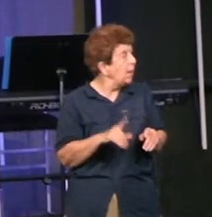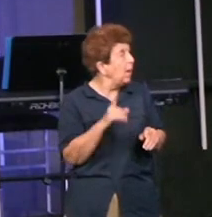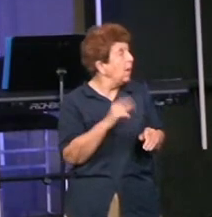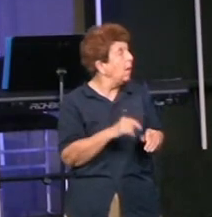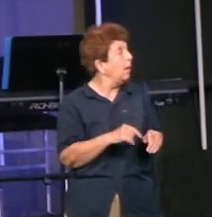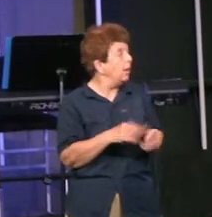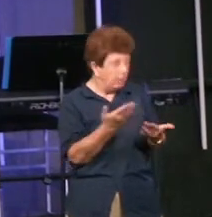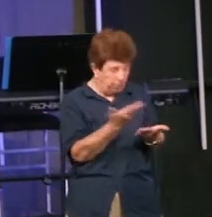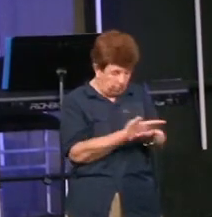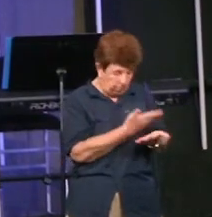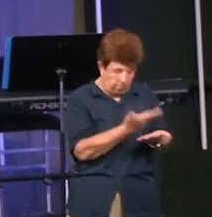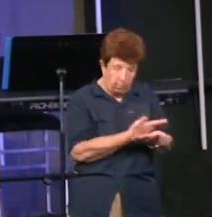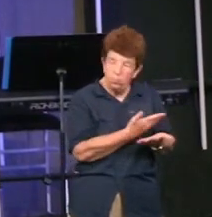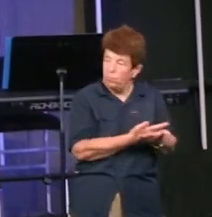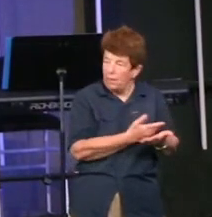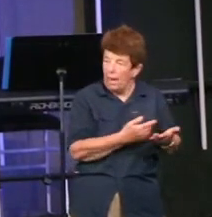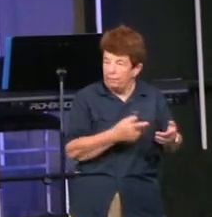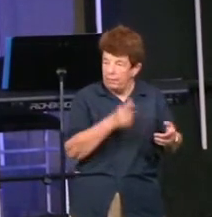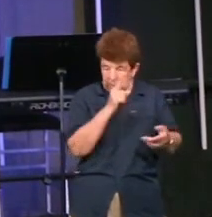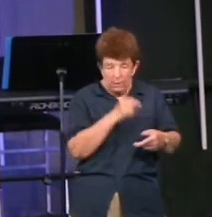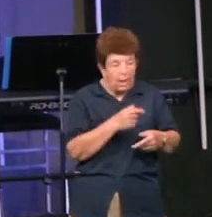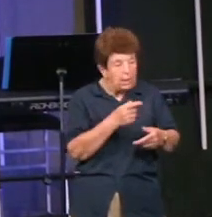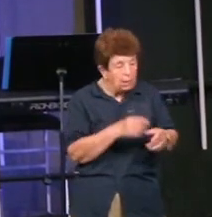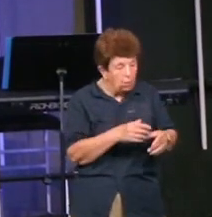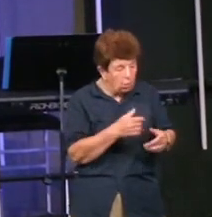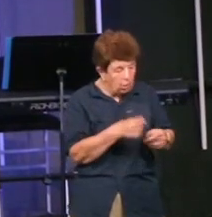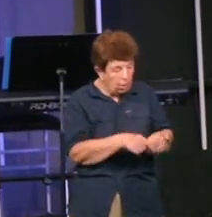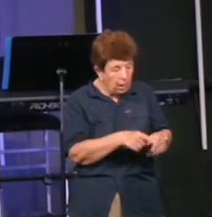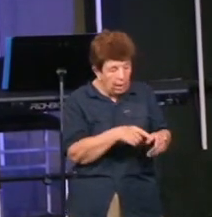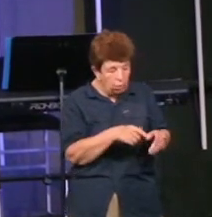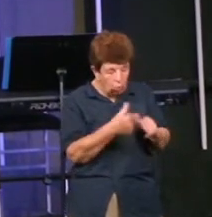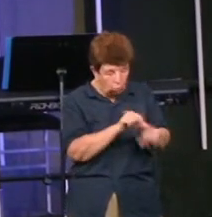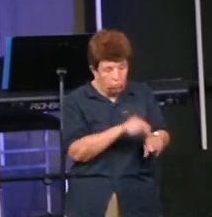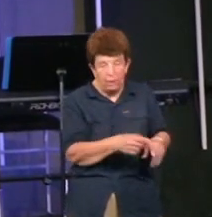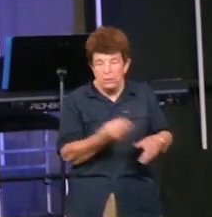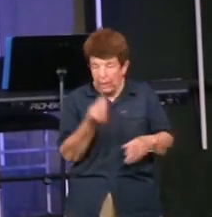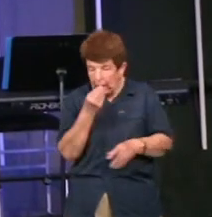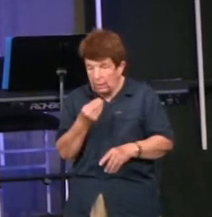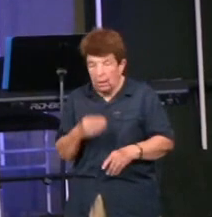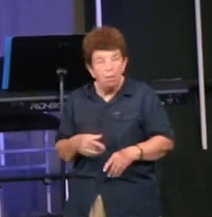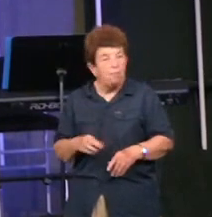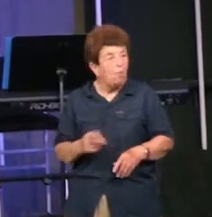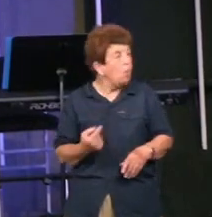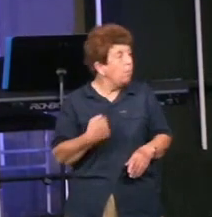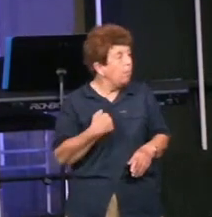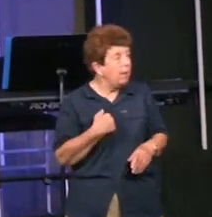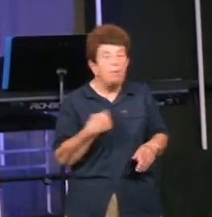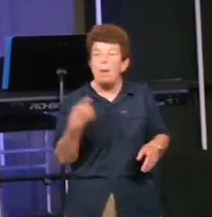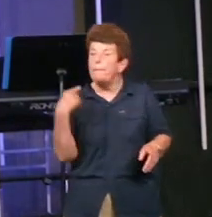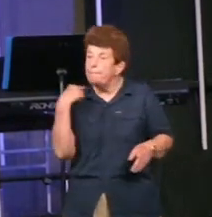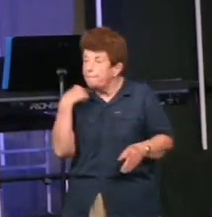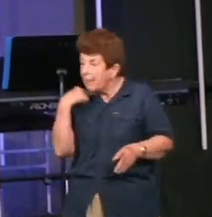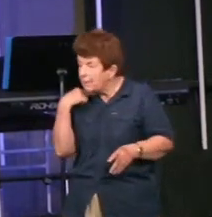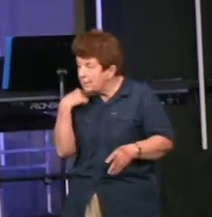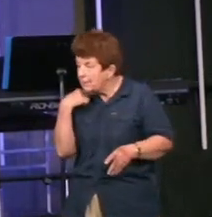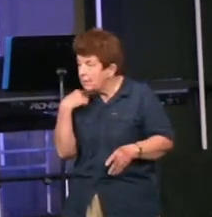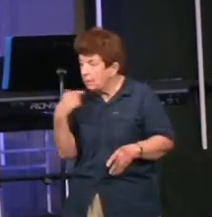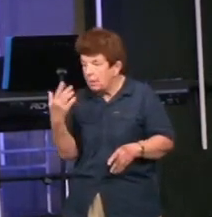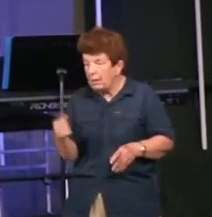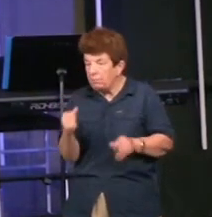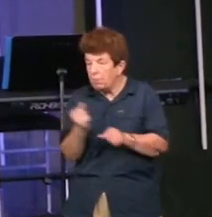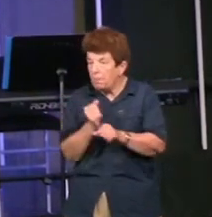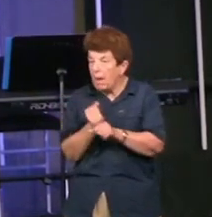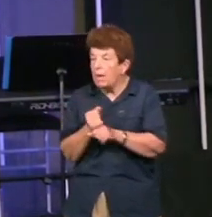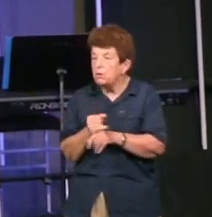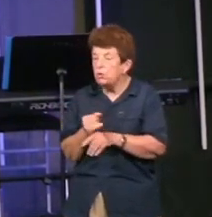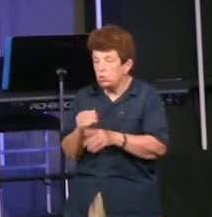be harvested and that they'd be able to gather that and eat it. For meat, they'd have to make sure that the flock